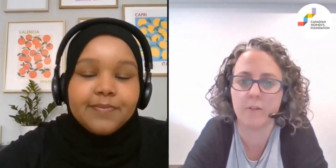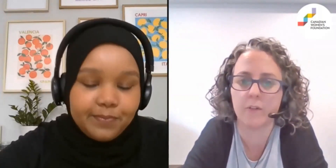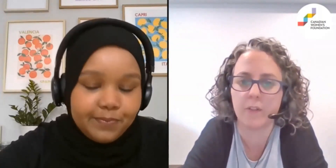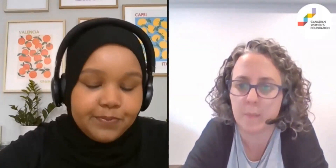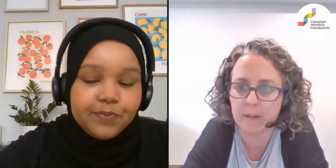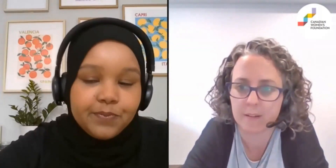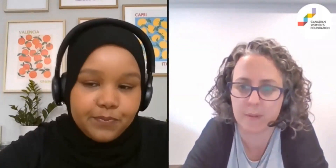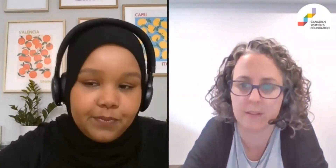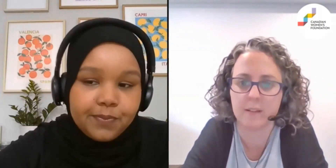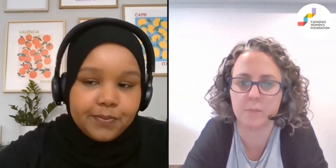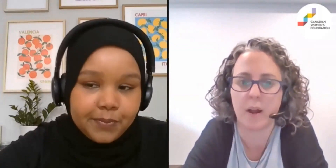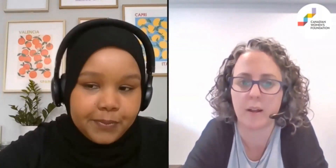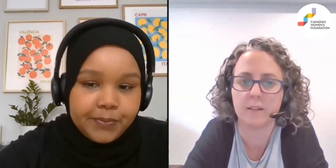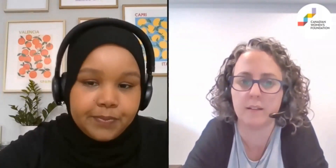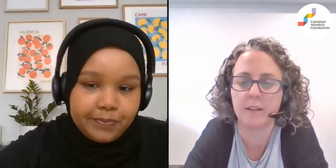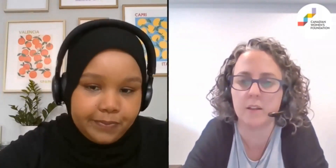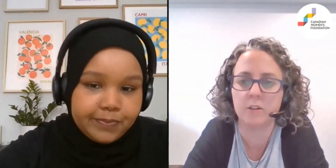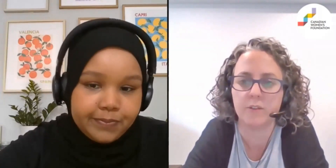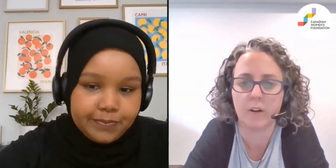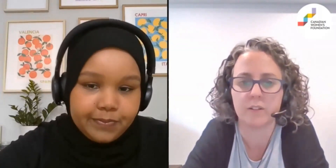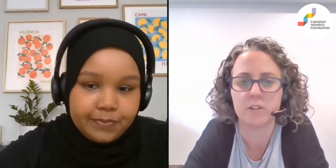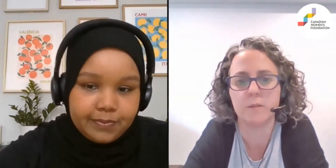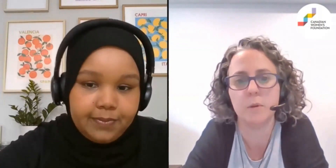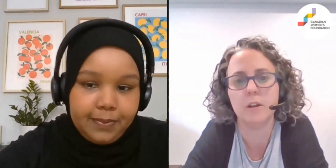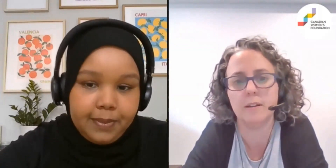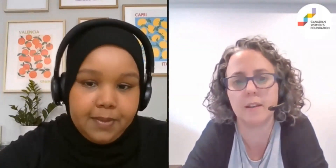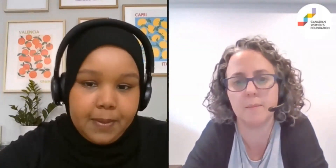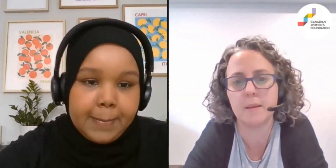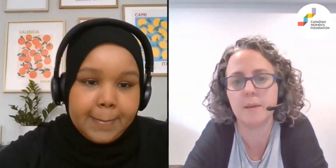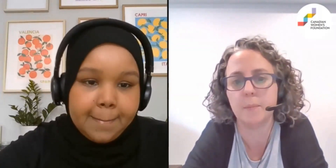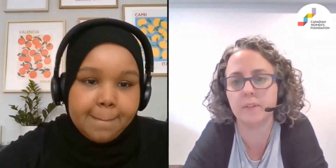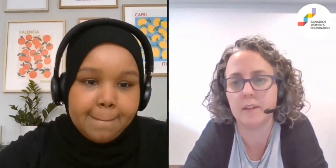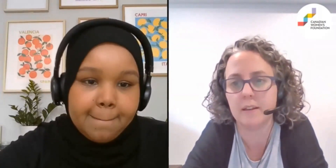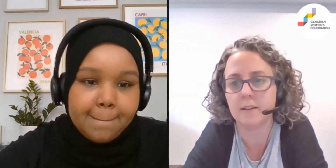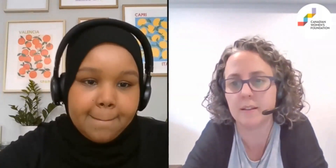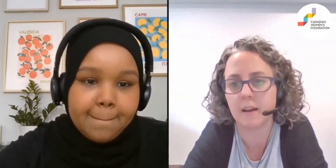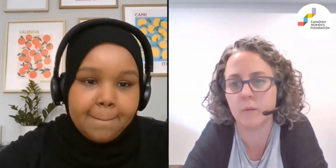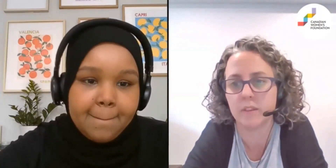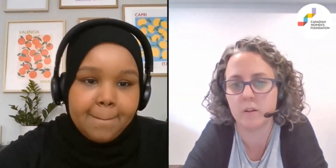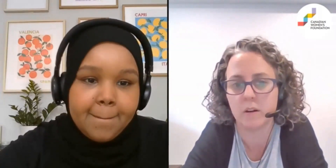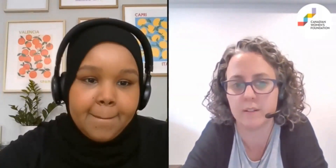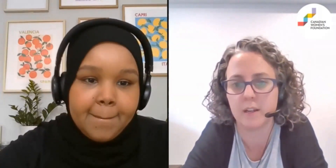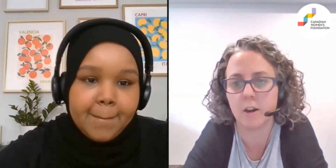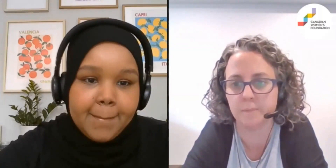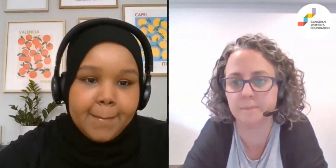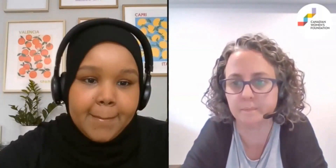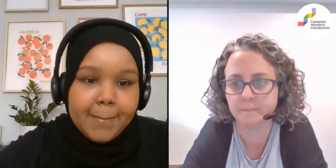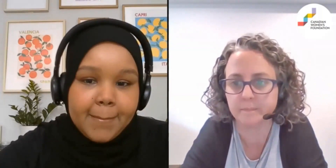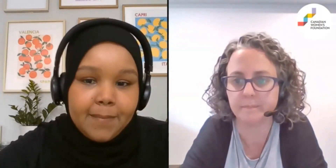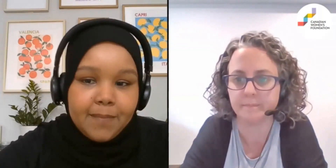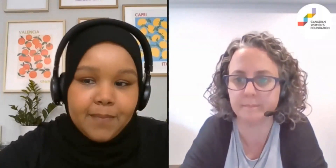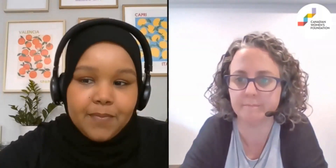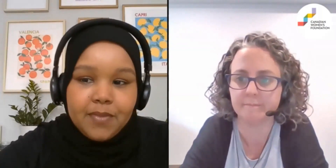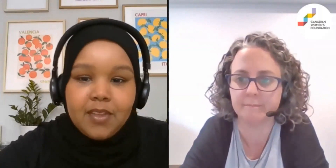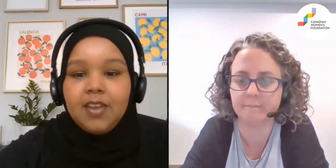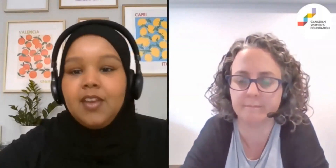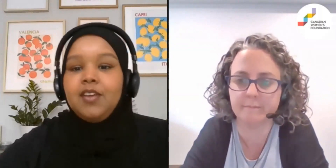benefits of feminist business practices to foster communities that meet people's needs without causing harm.